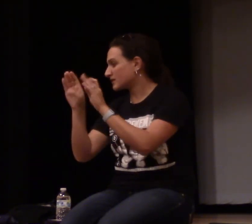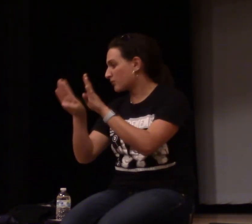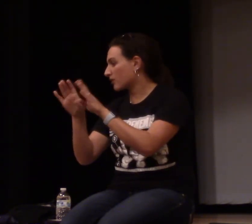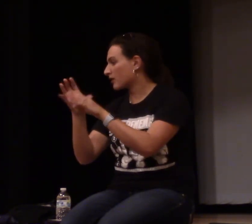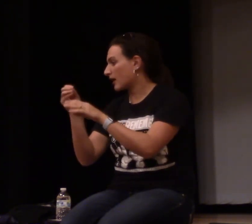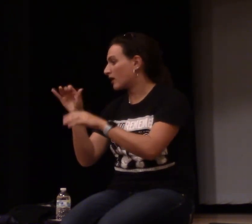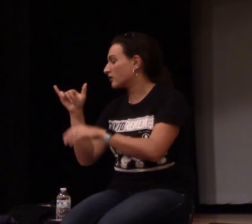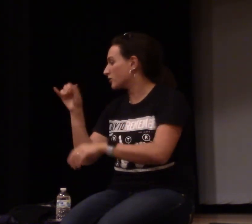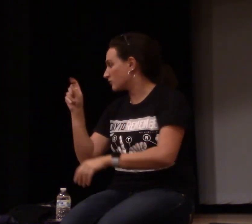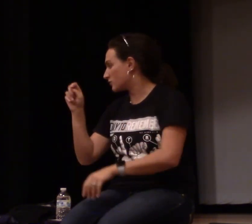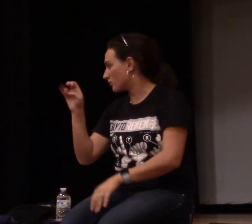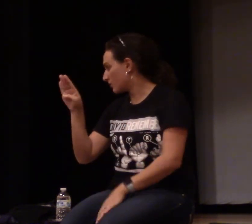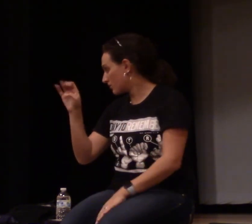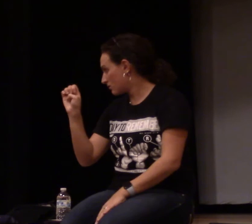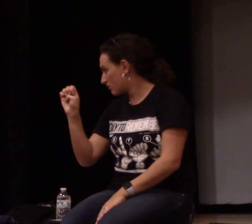Facebook and YouTube.